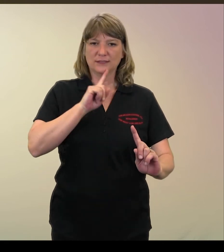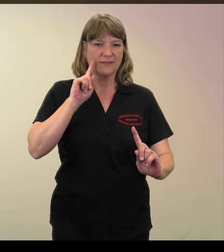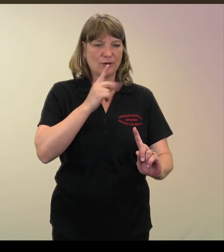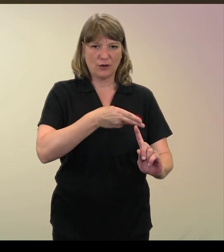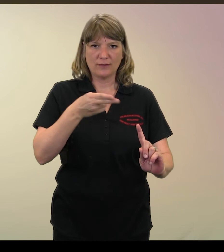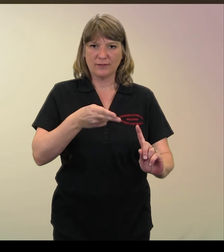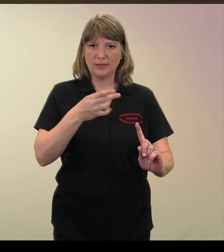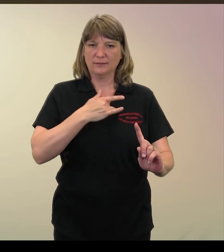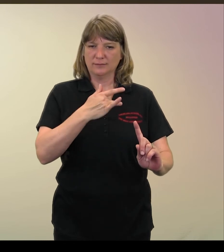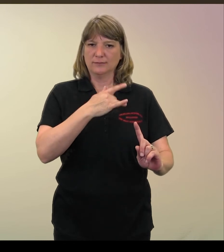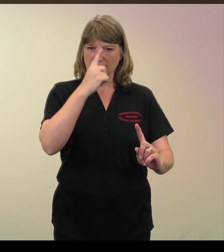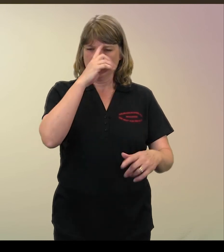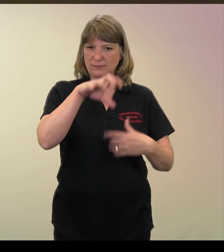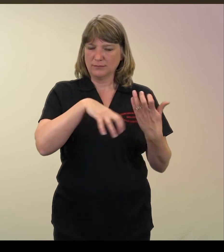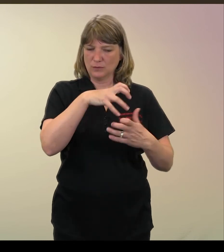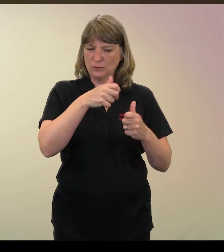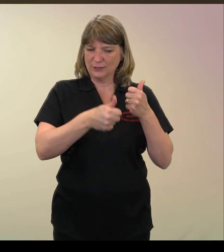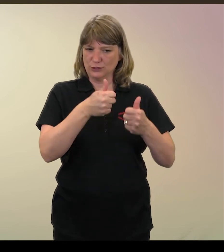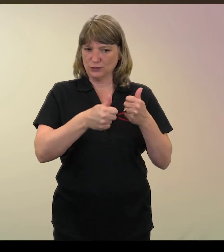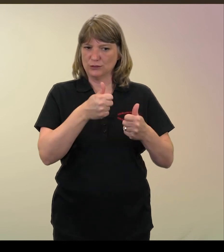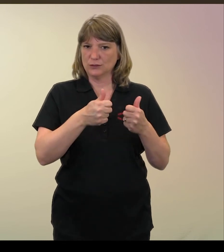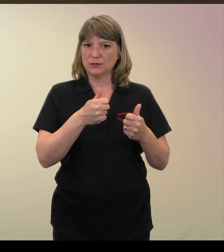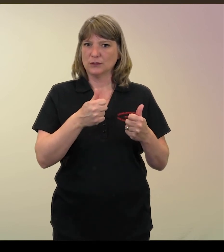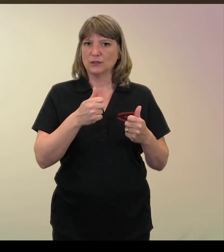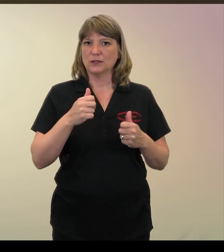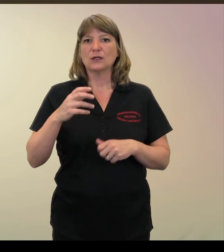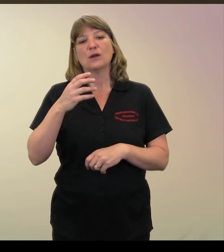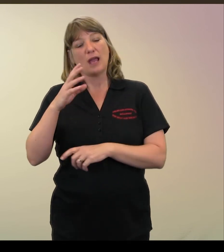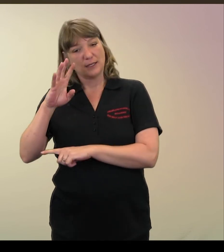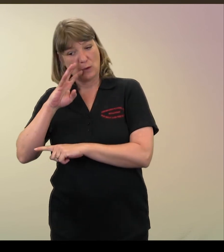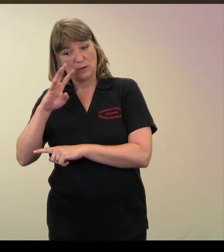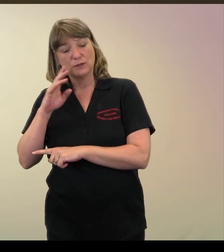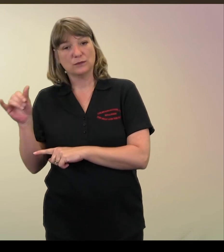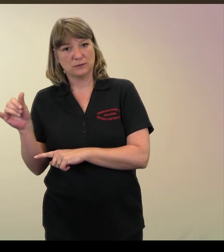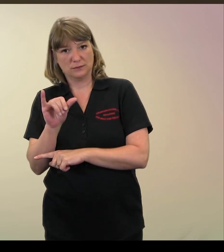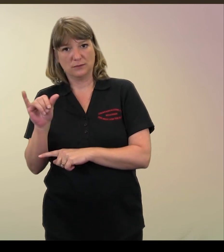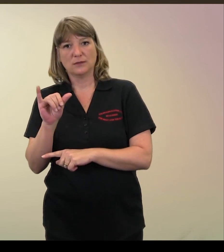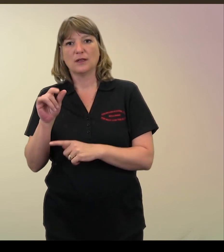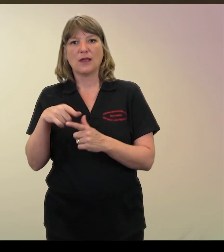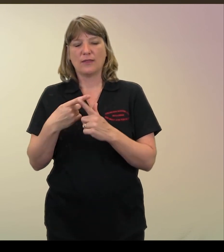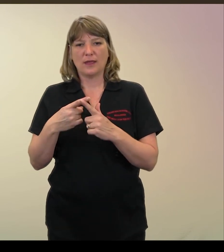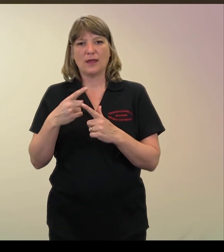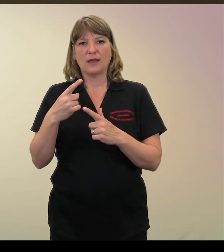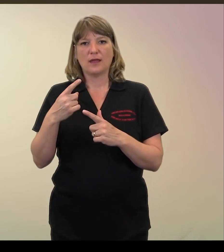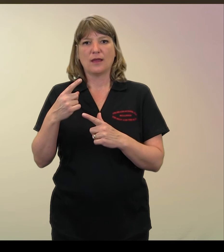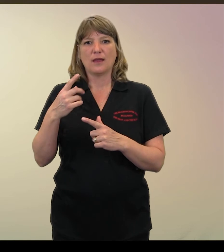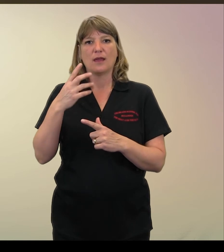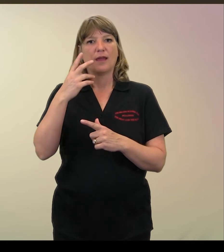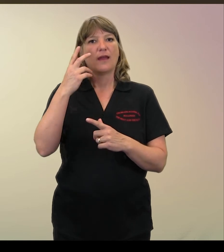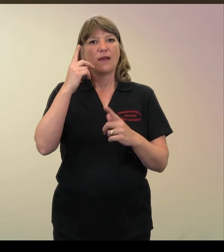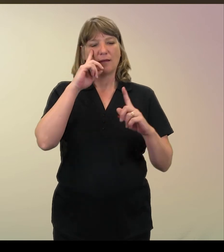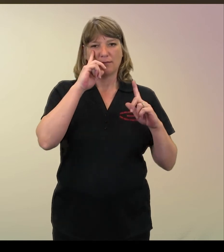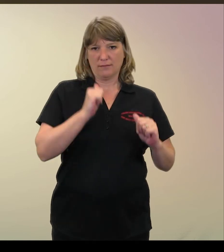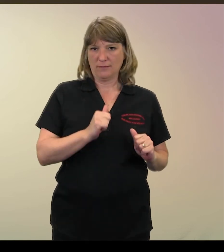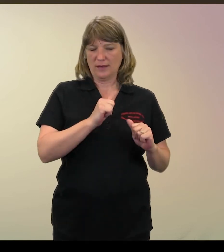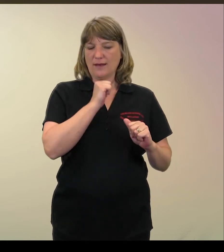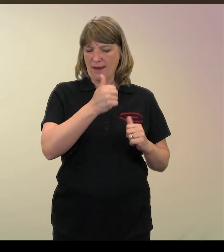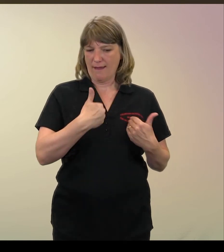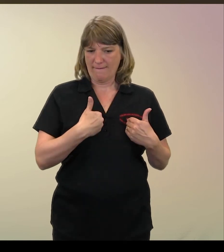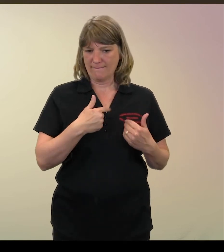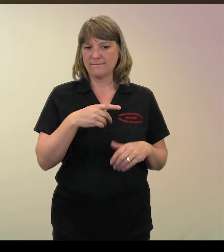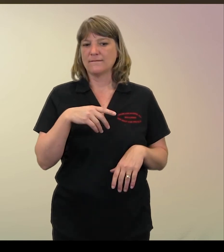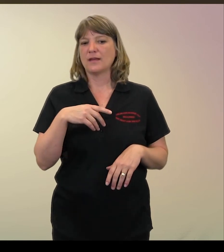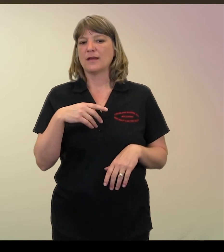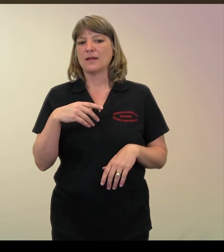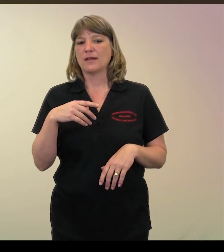children who are deaf and hard of hearing, who are communicating in a spoken modality in the absence of an additional vision impairment.